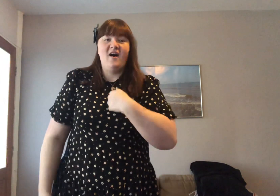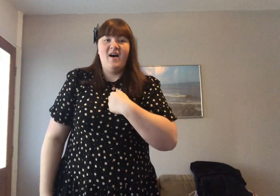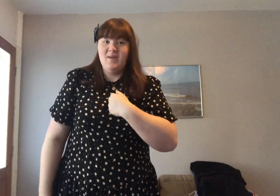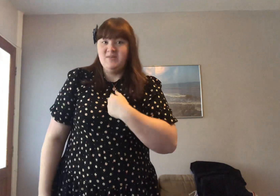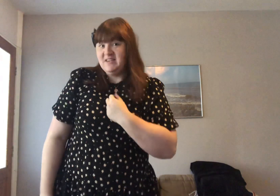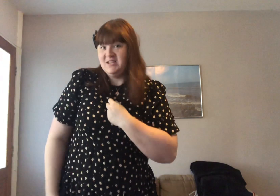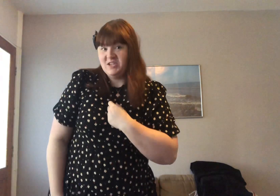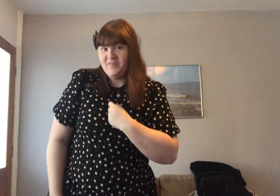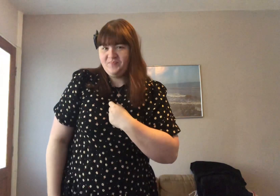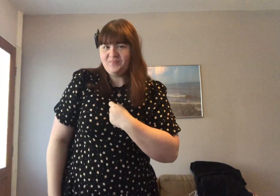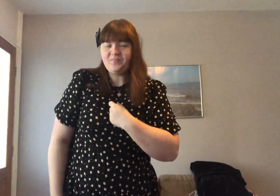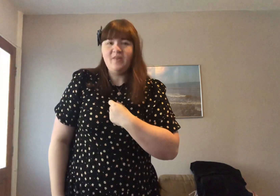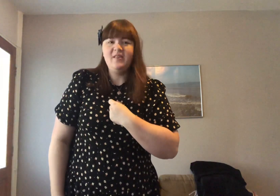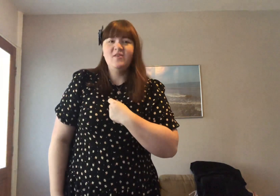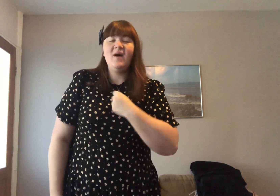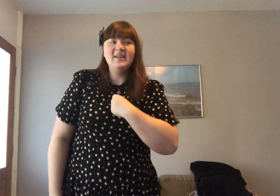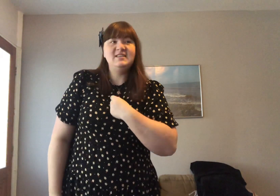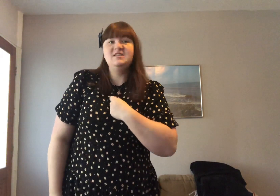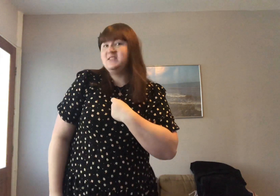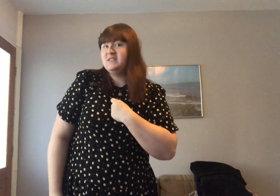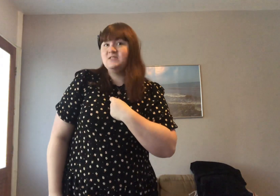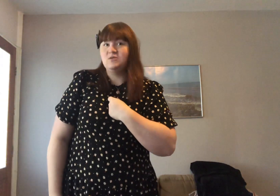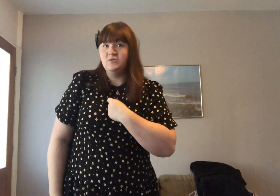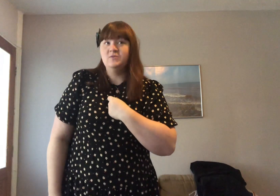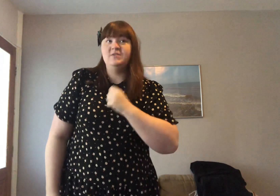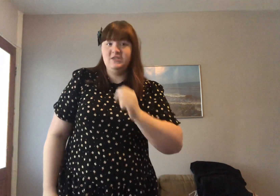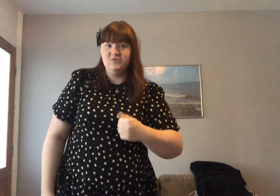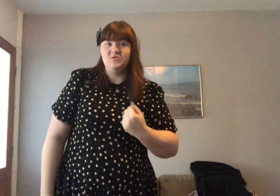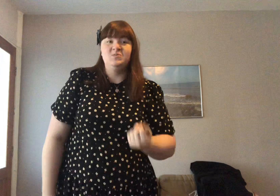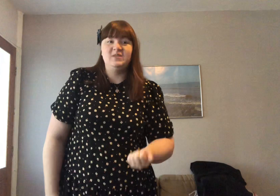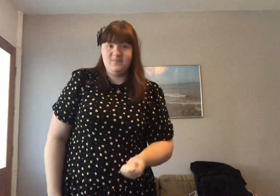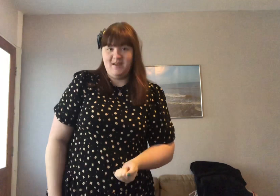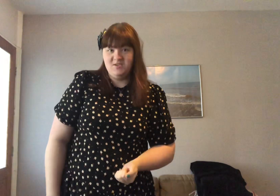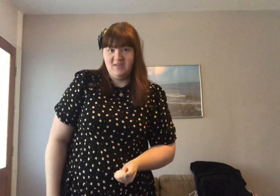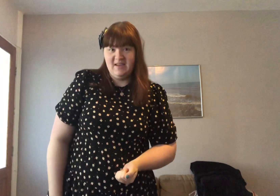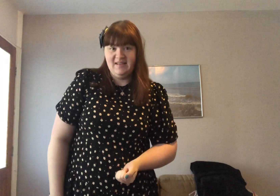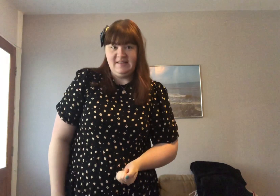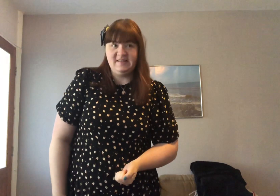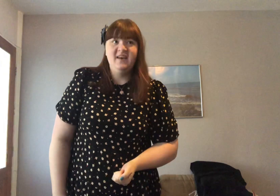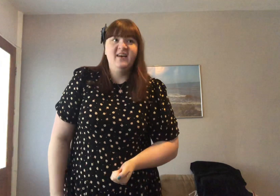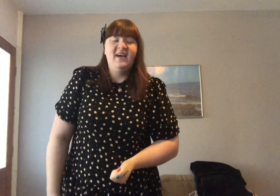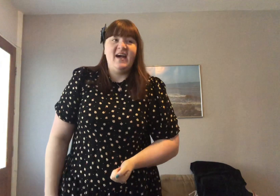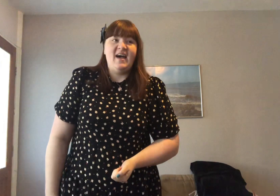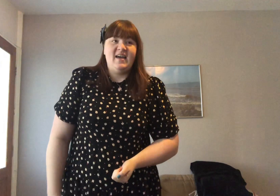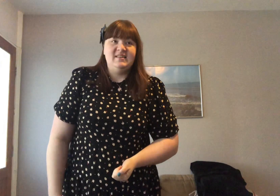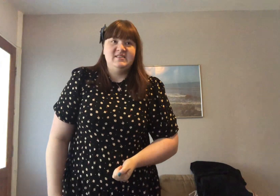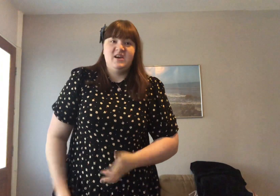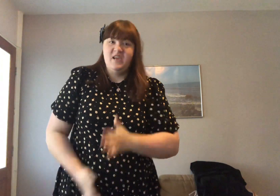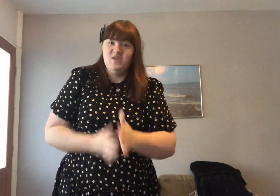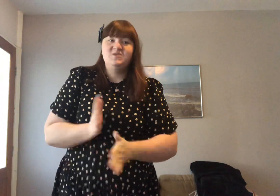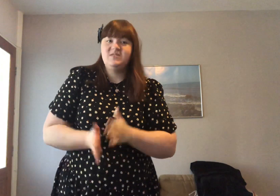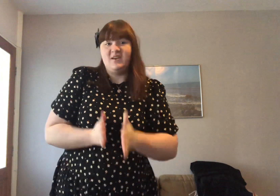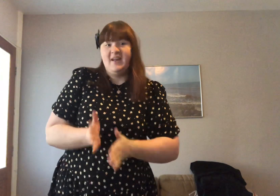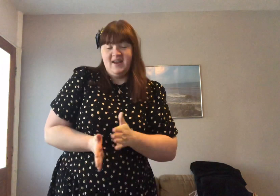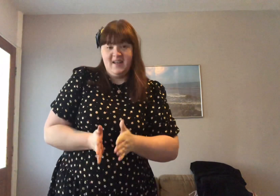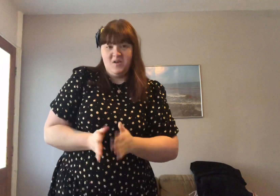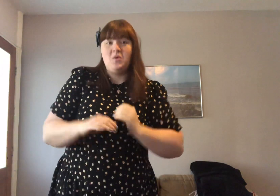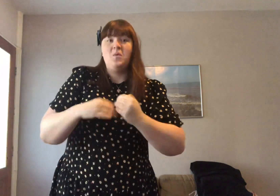I am a teacher. I teach in a school for children with special needs, and I use signing with